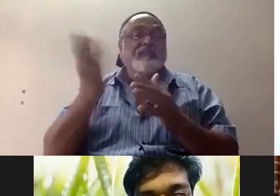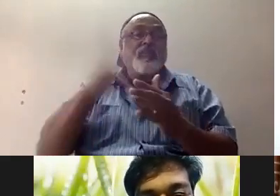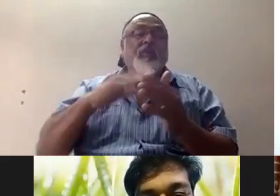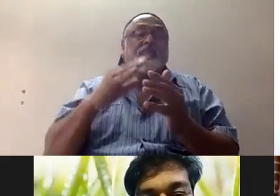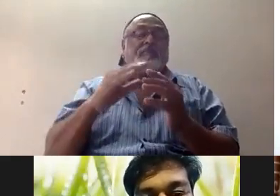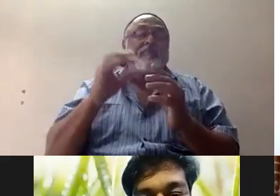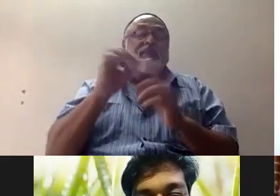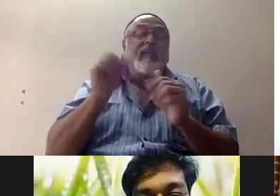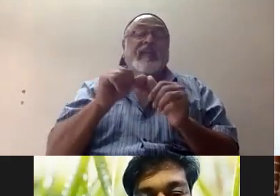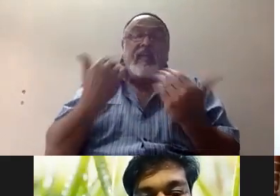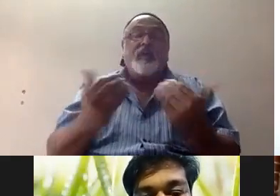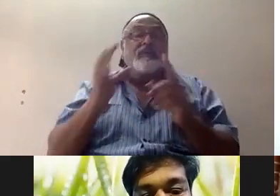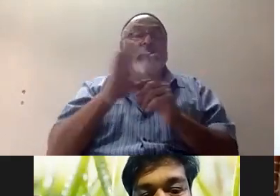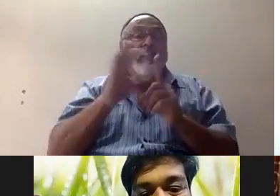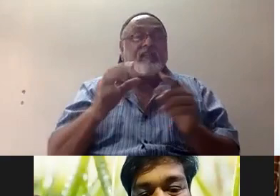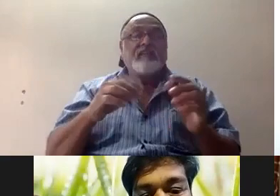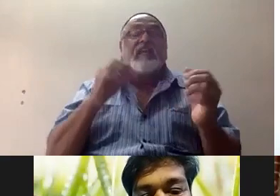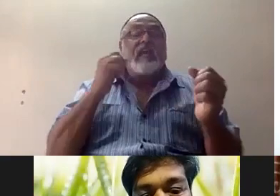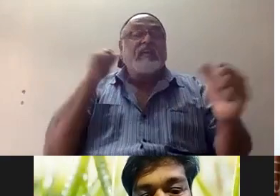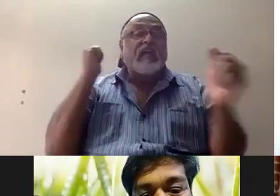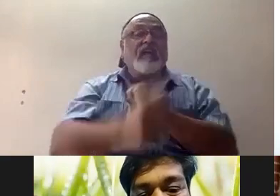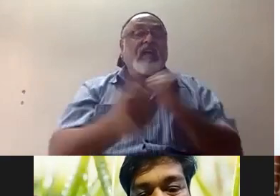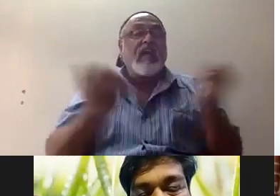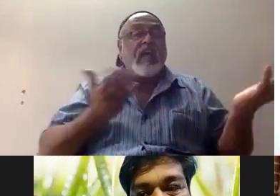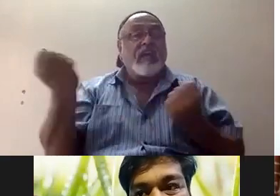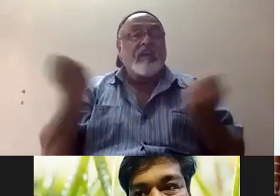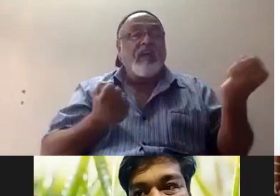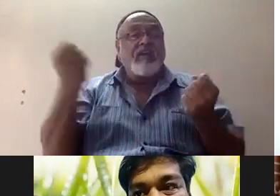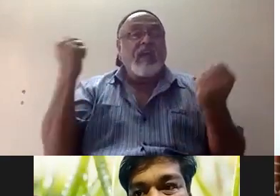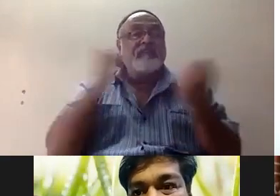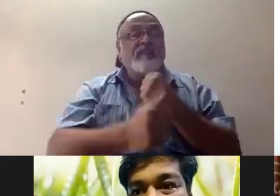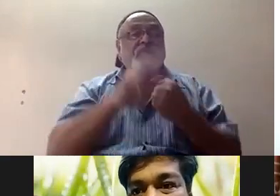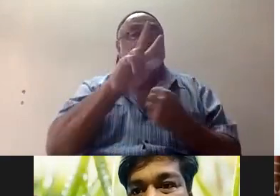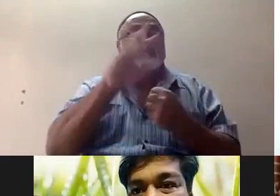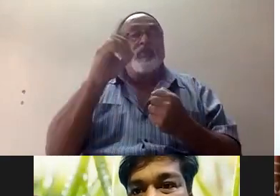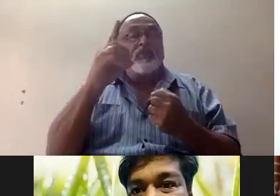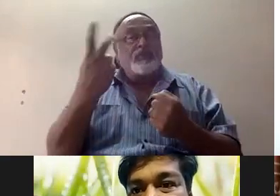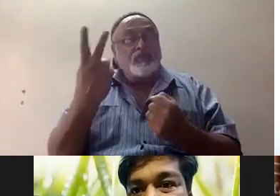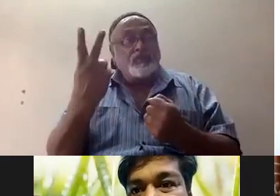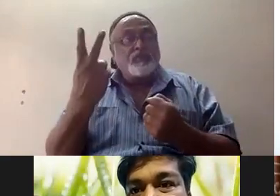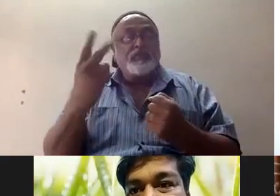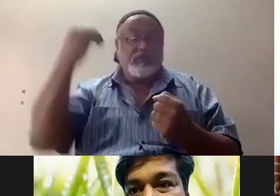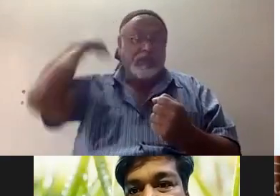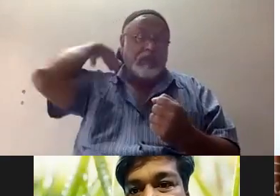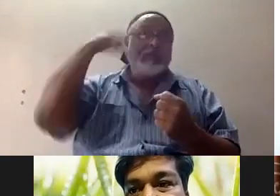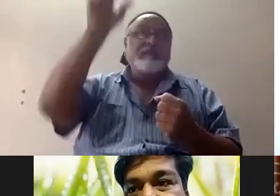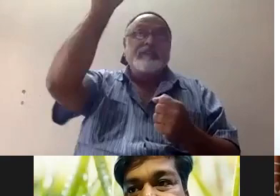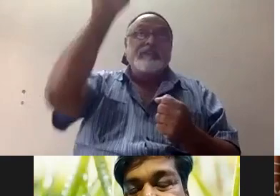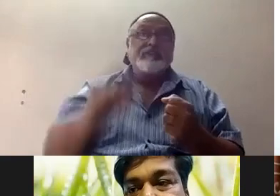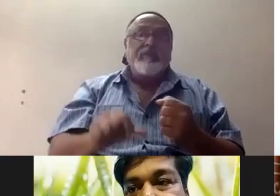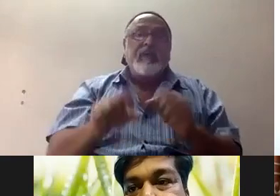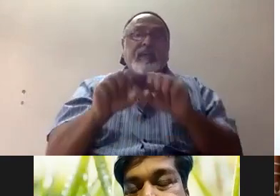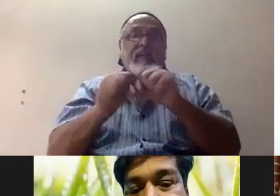Mr. Suraj met with a car accident in 2012, which left him with a spinal injury and hip ball